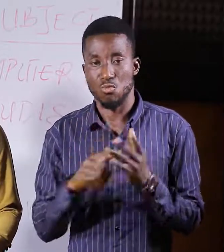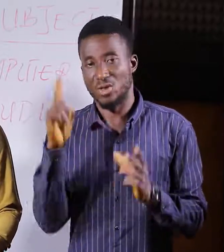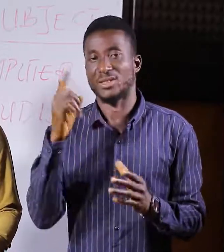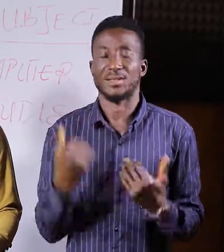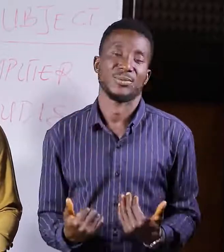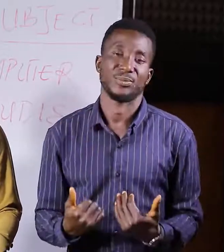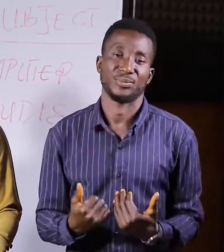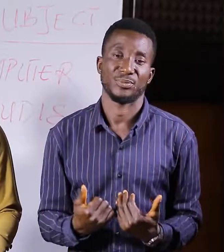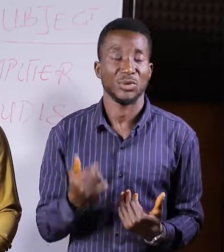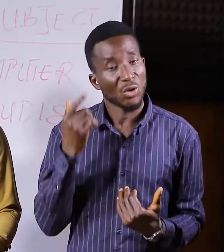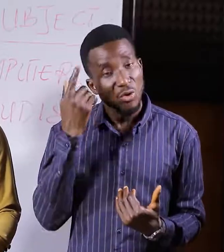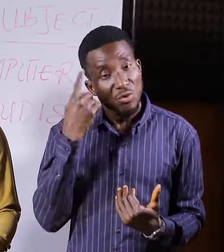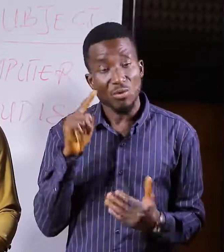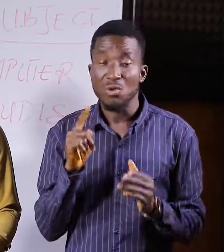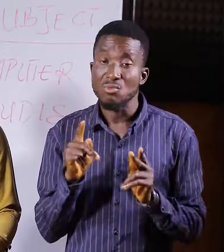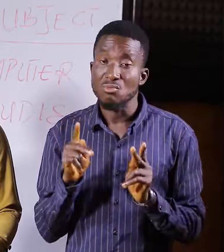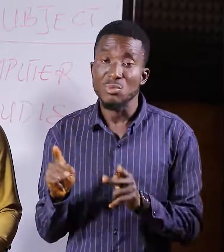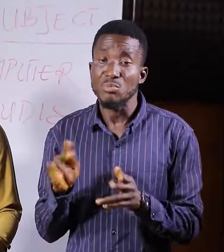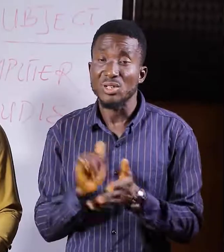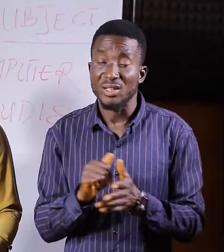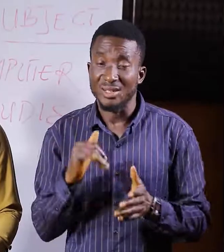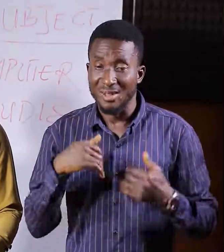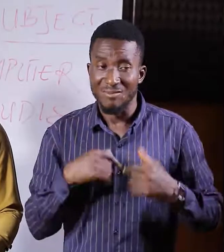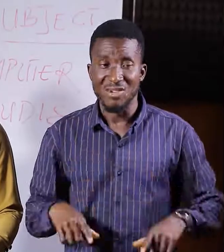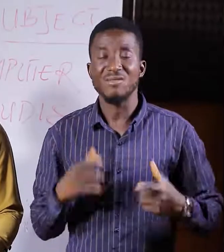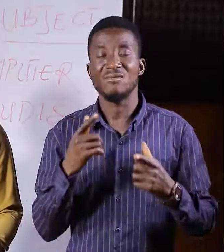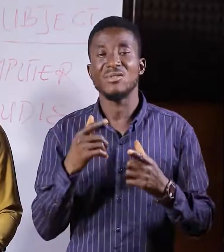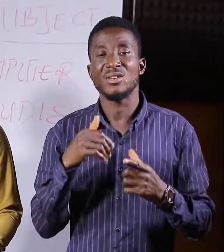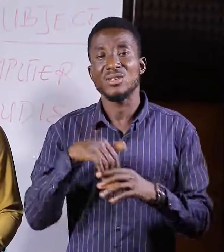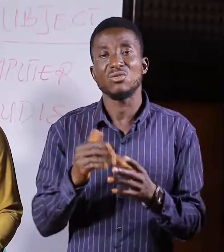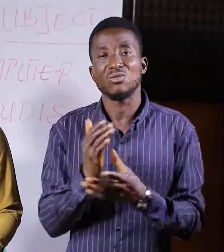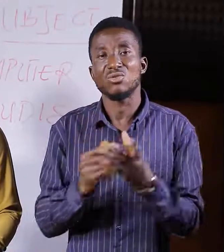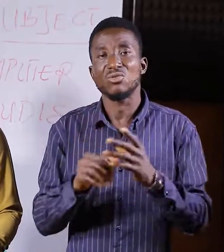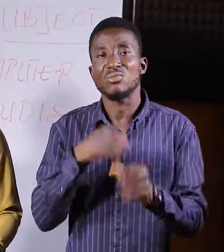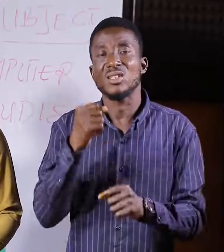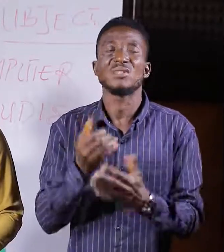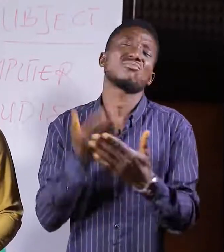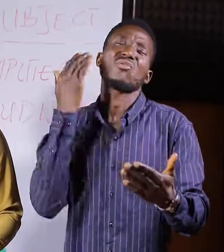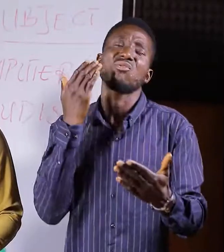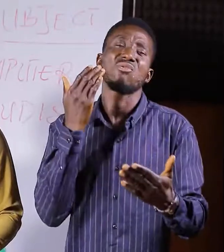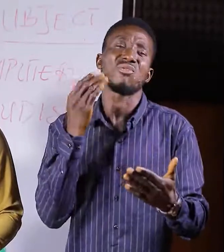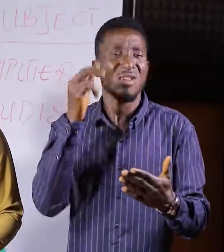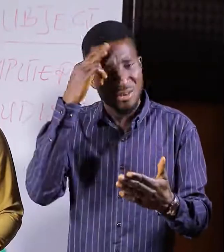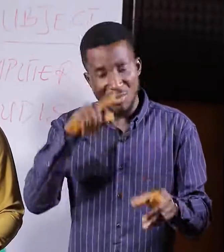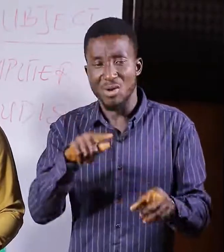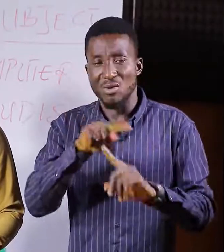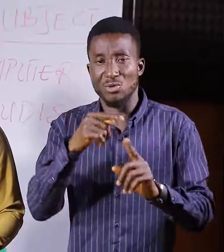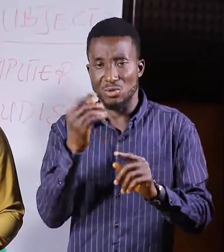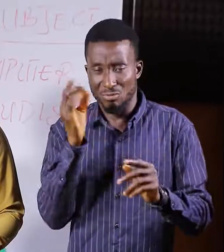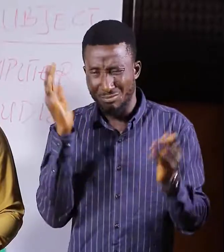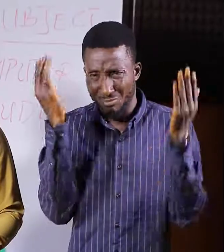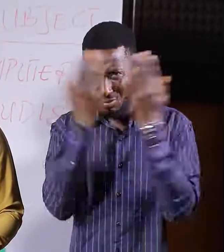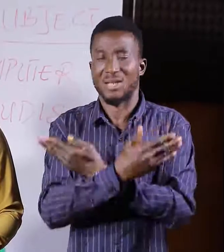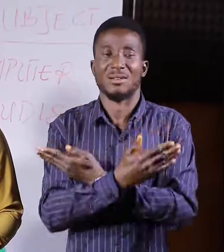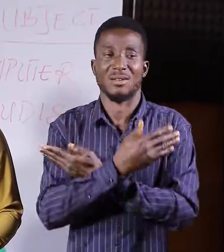me, for people that have actually lived some years now, you remember when you used black and white TV, right? We don't